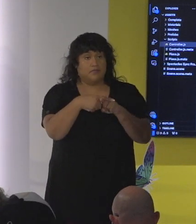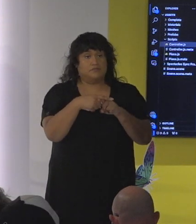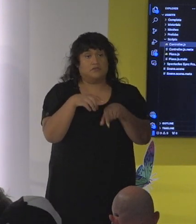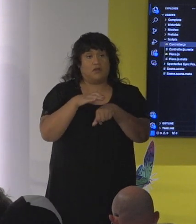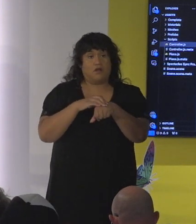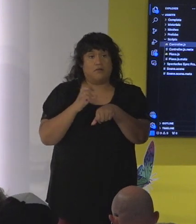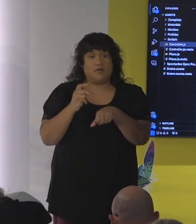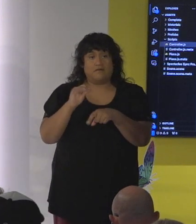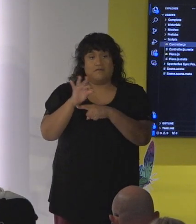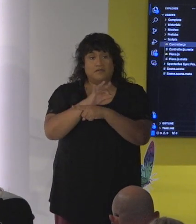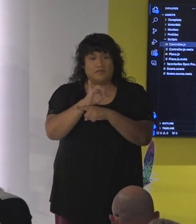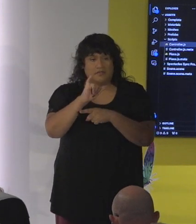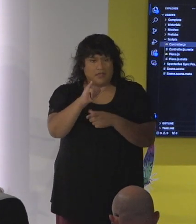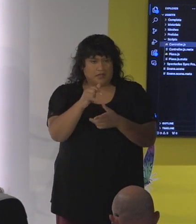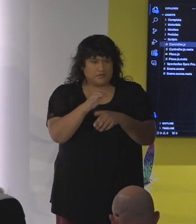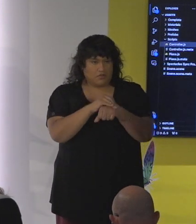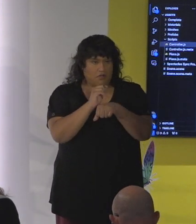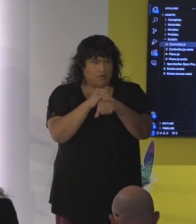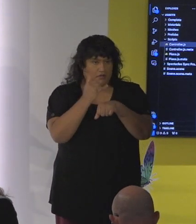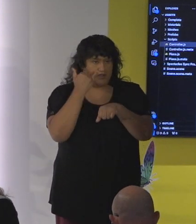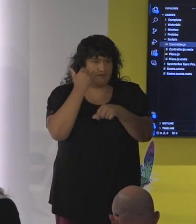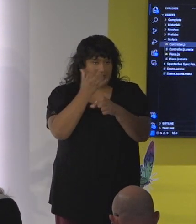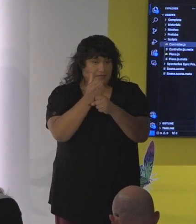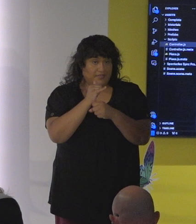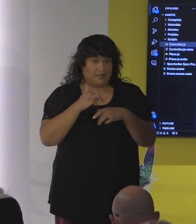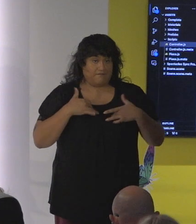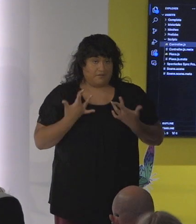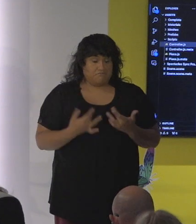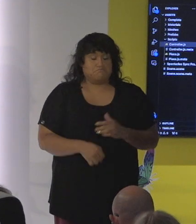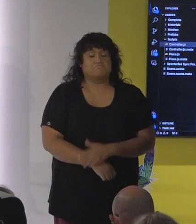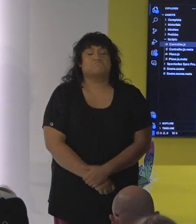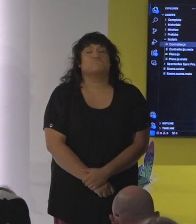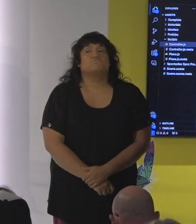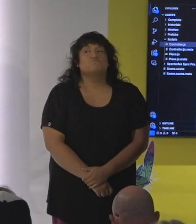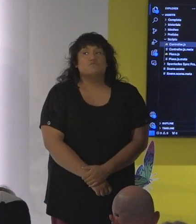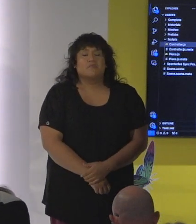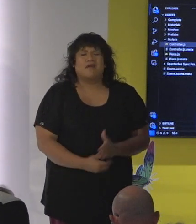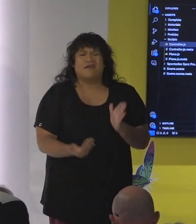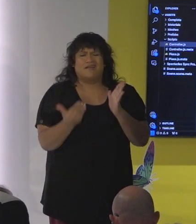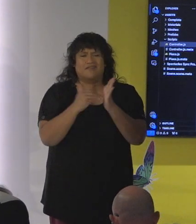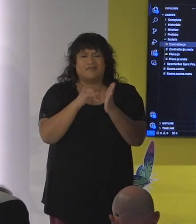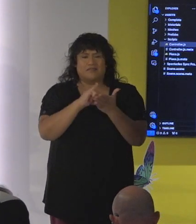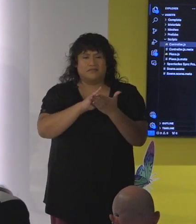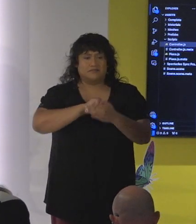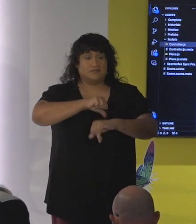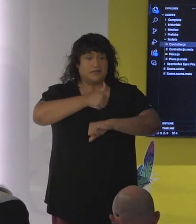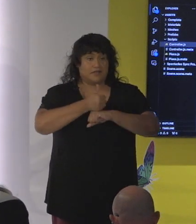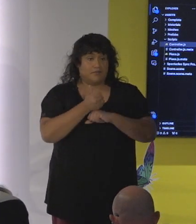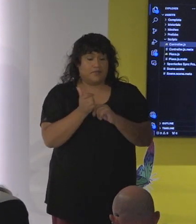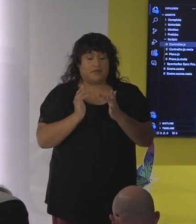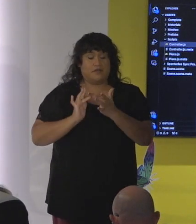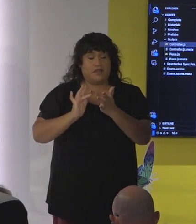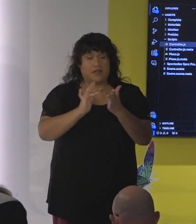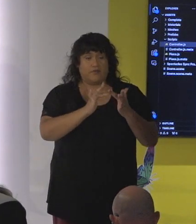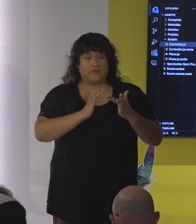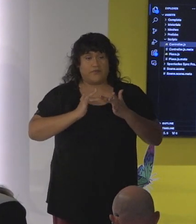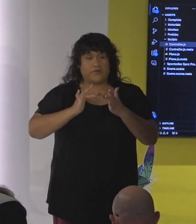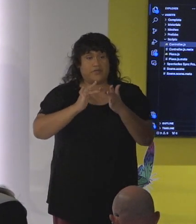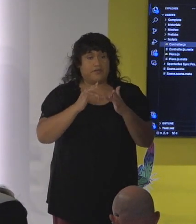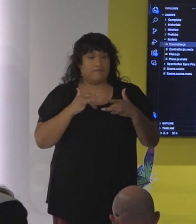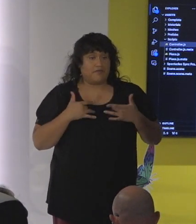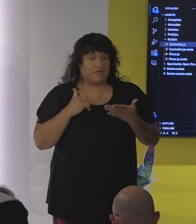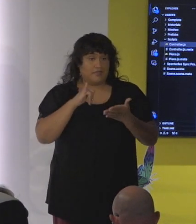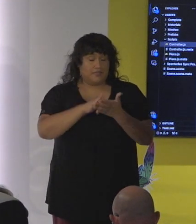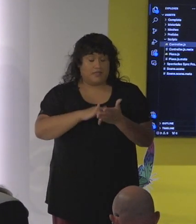gets called if we receive that event. So again, this is setting up a networked event. The event is to start the